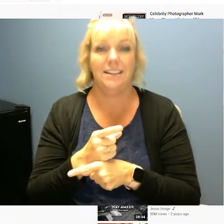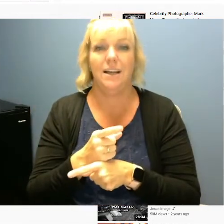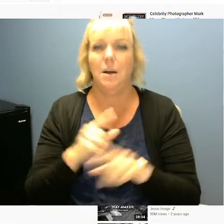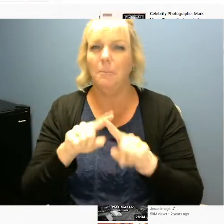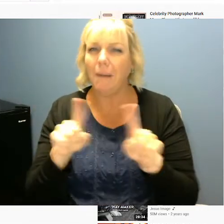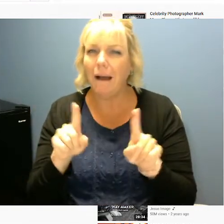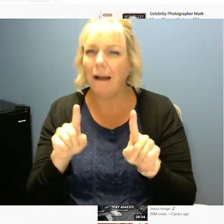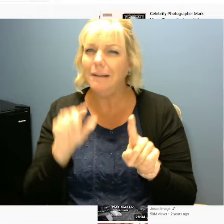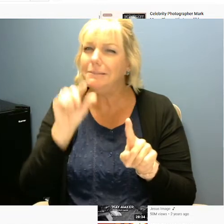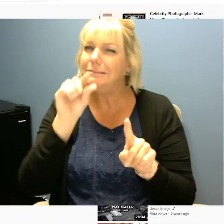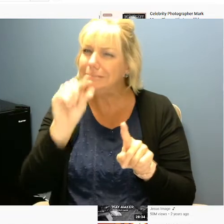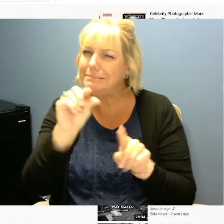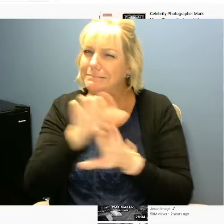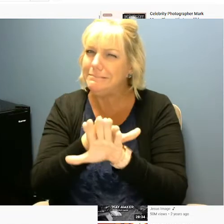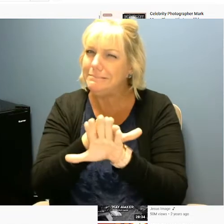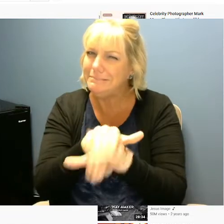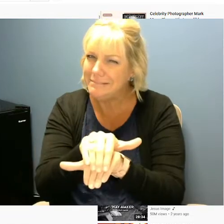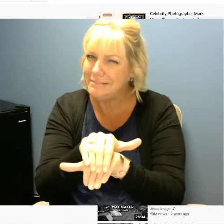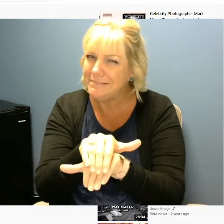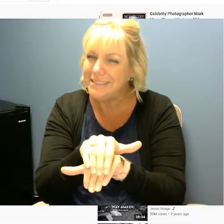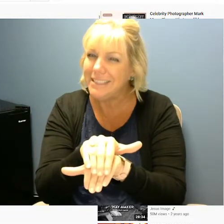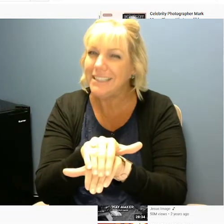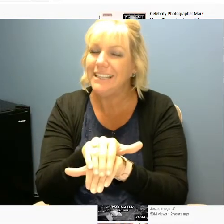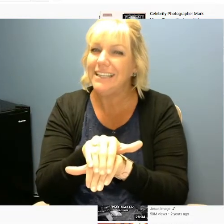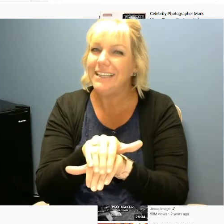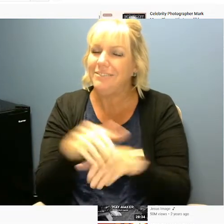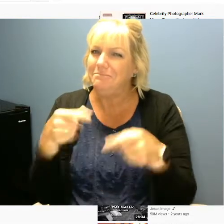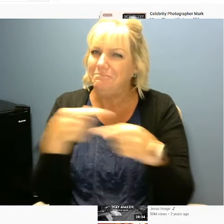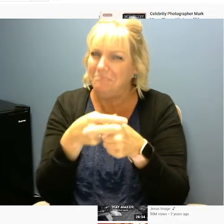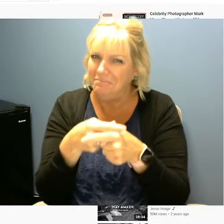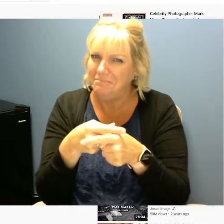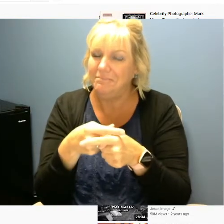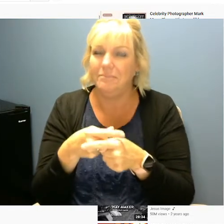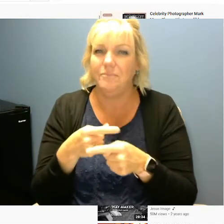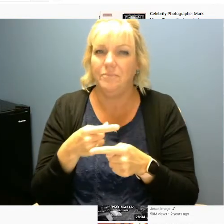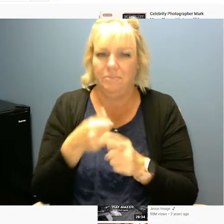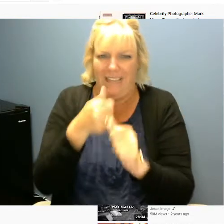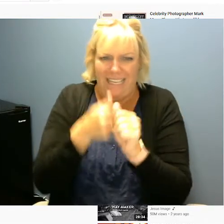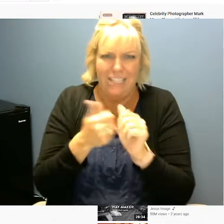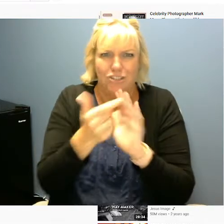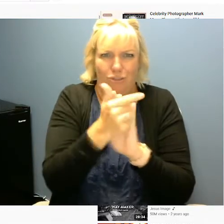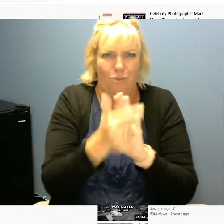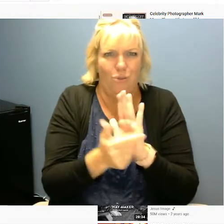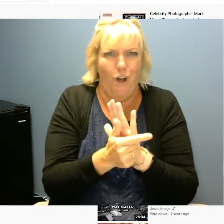contradiction, because these laws are